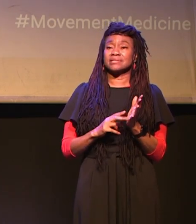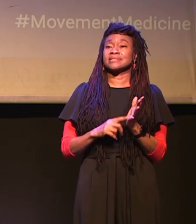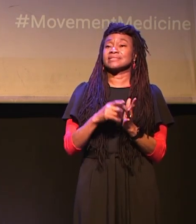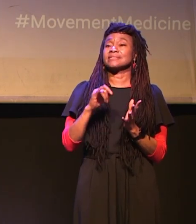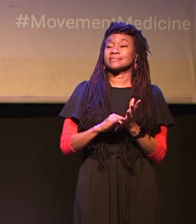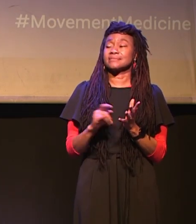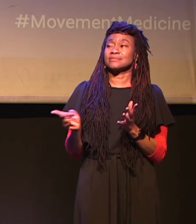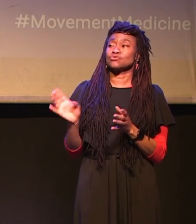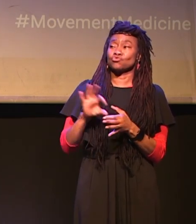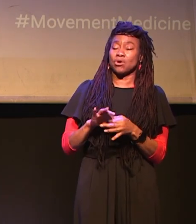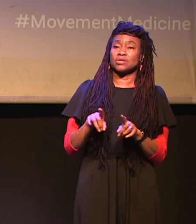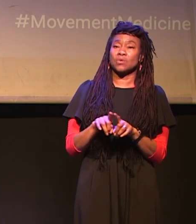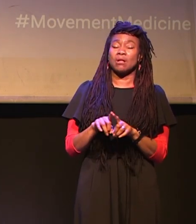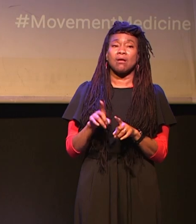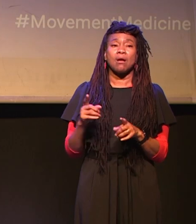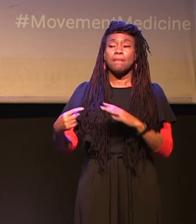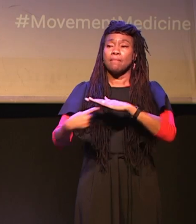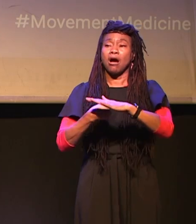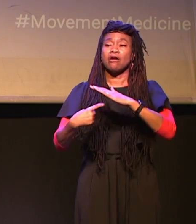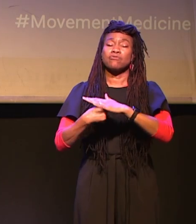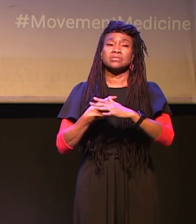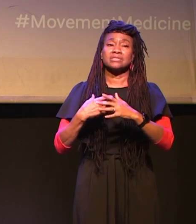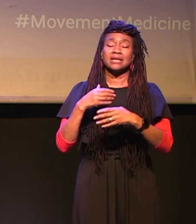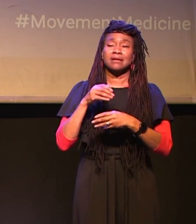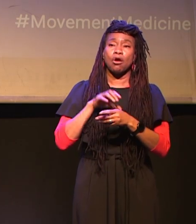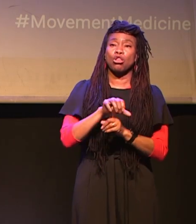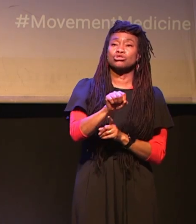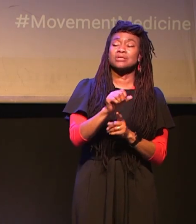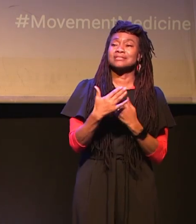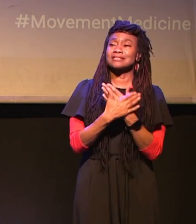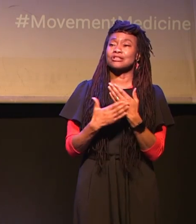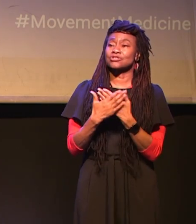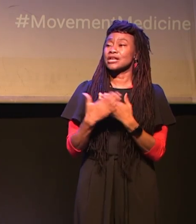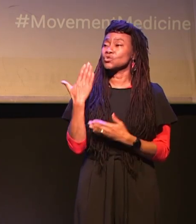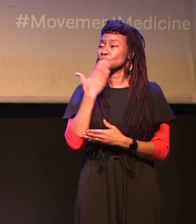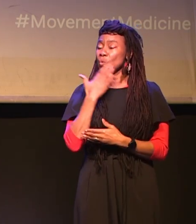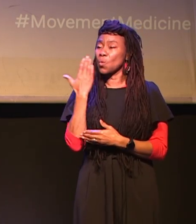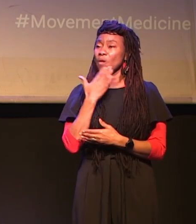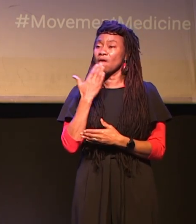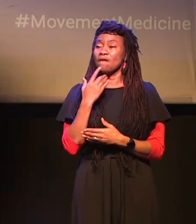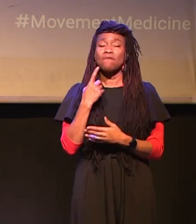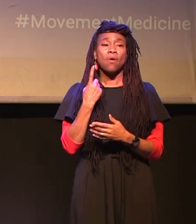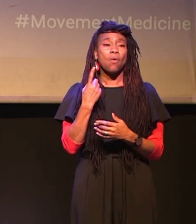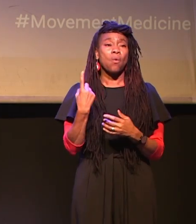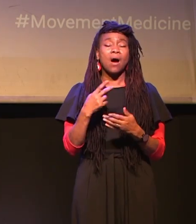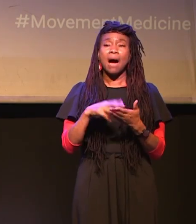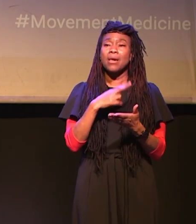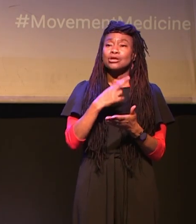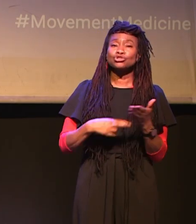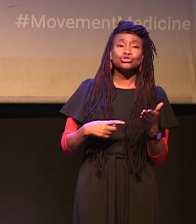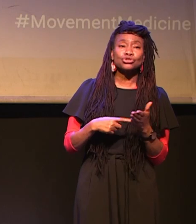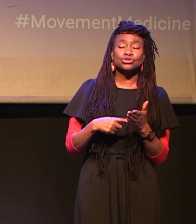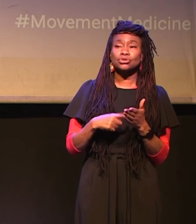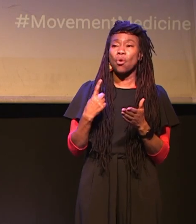touch points. Migrants in Culture do a Saturday school, particularly for folks who are doing border abolition and somatic and